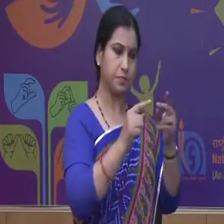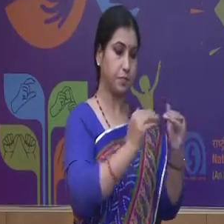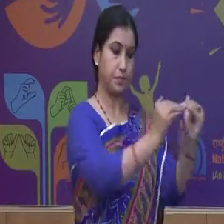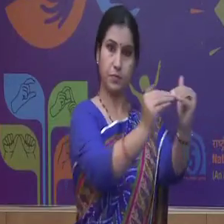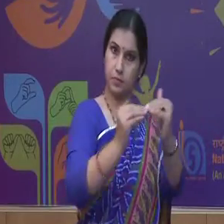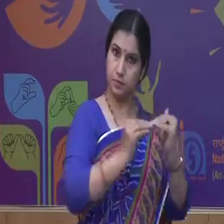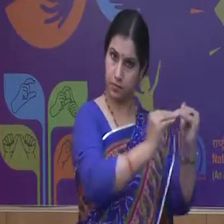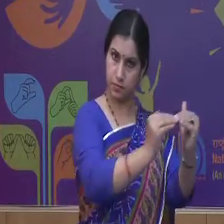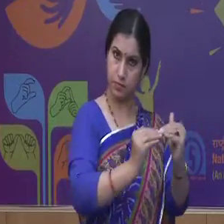equality,